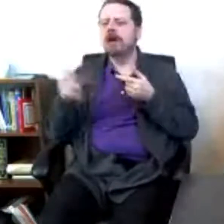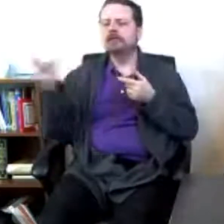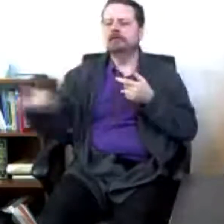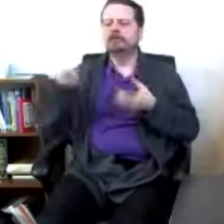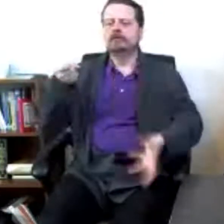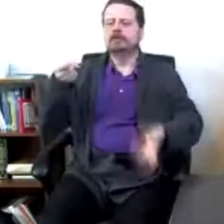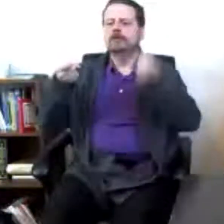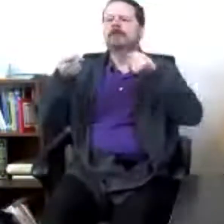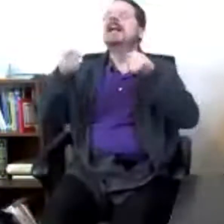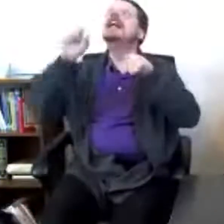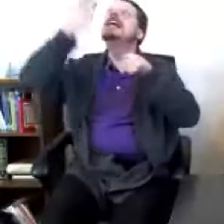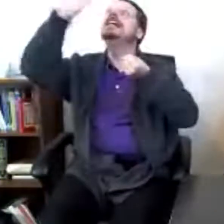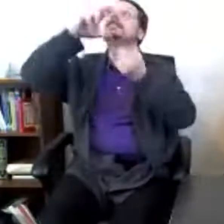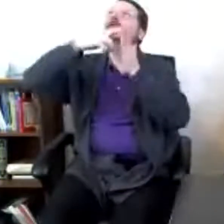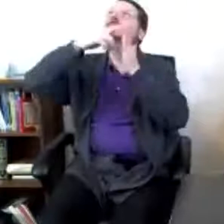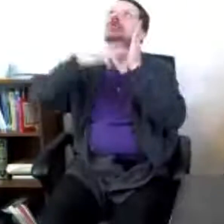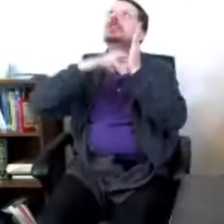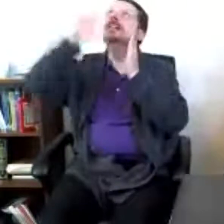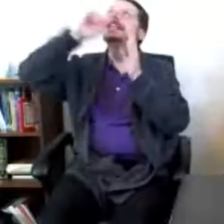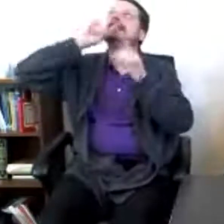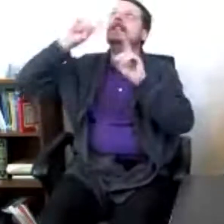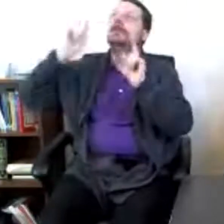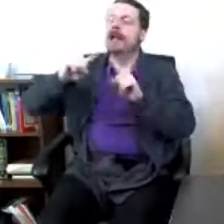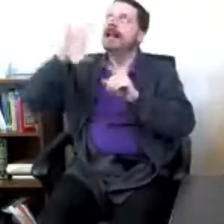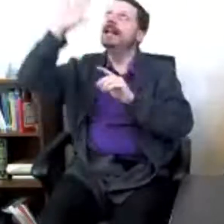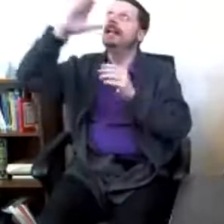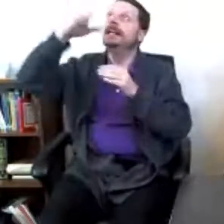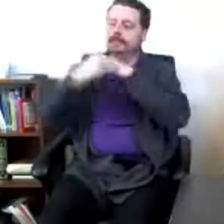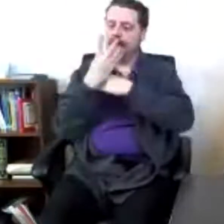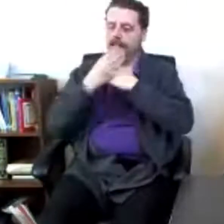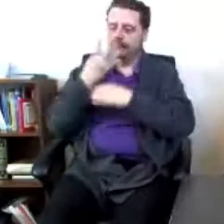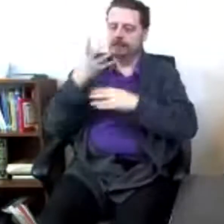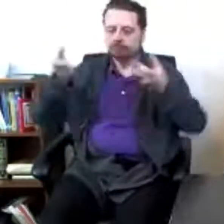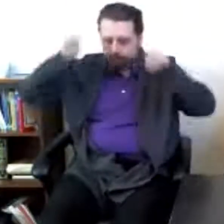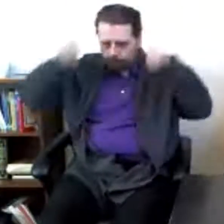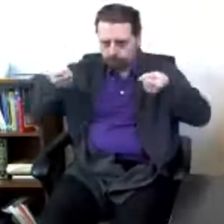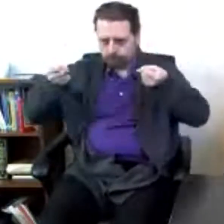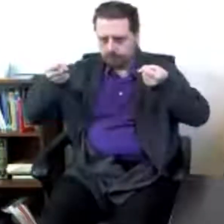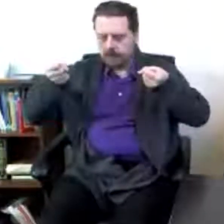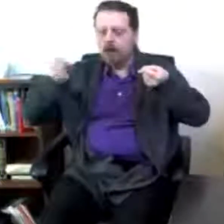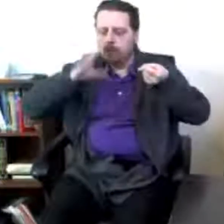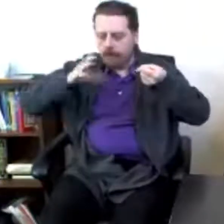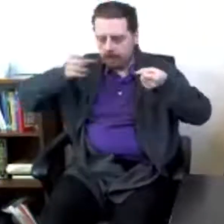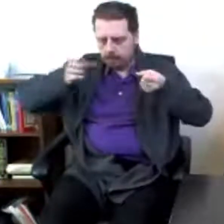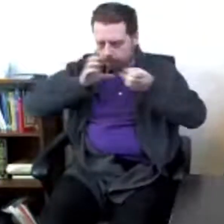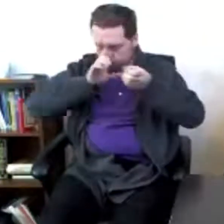the guidance of God, because this will keep us straight.